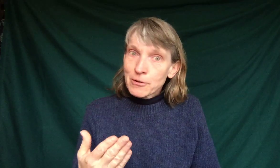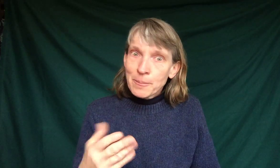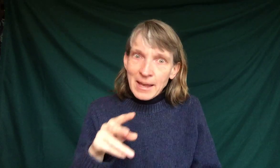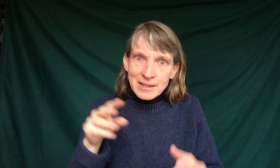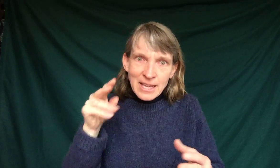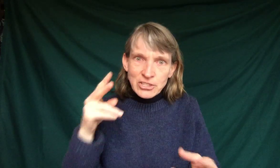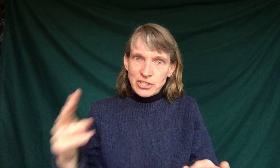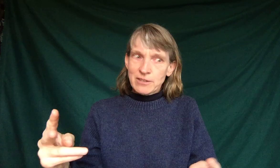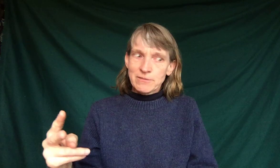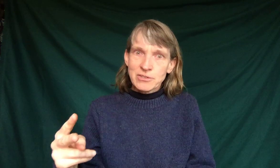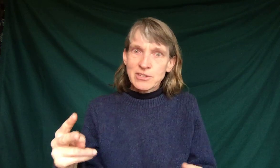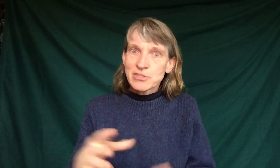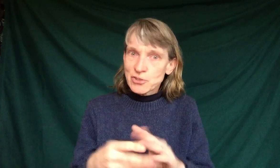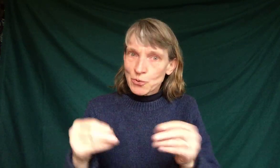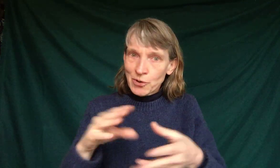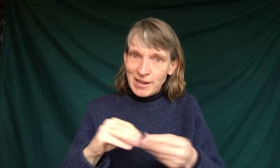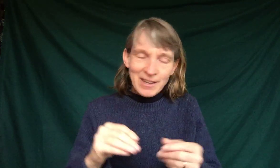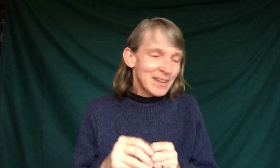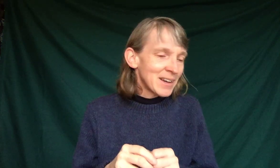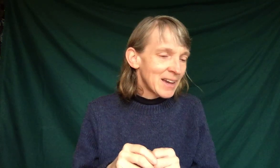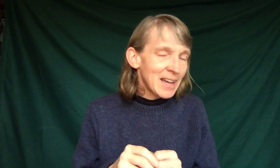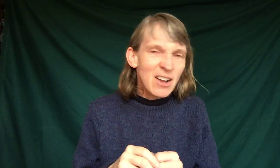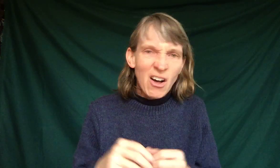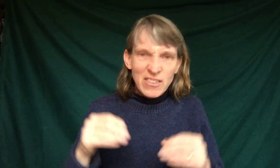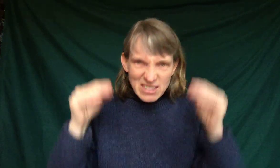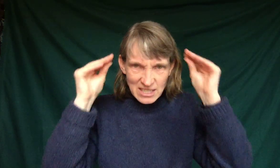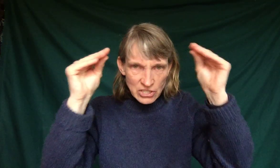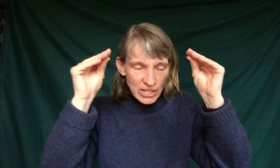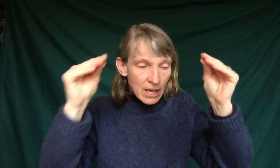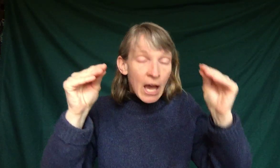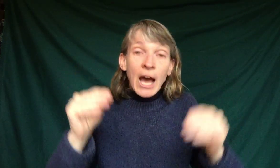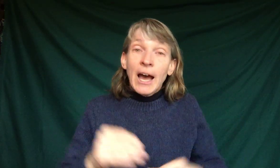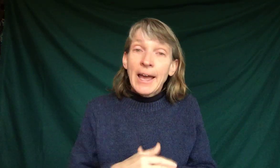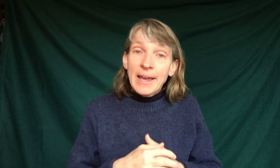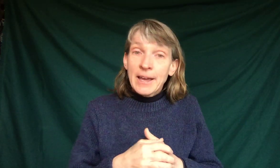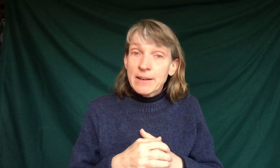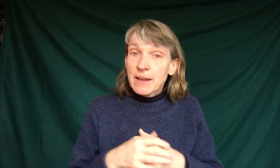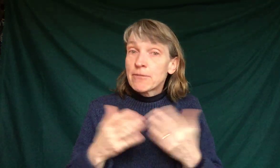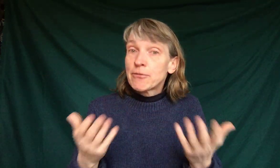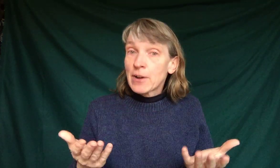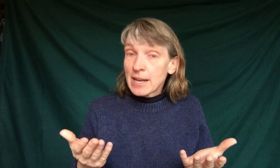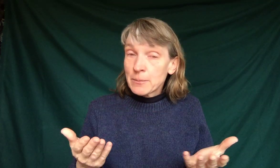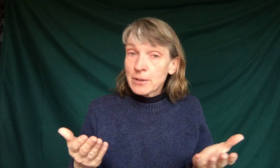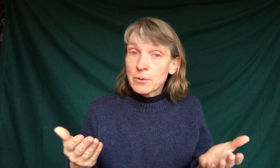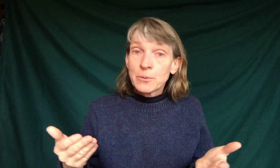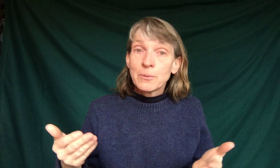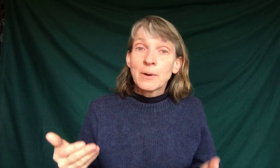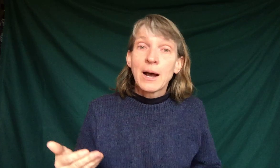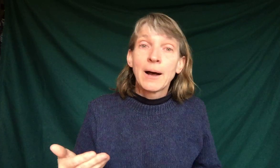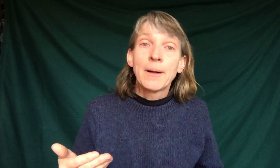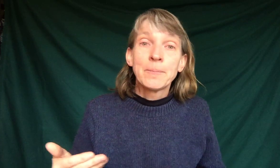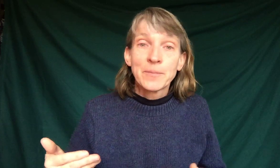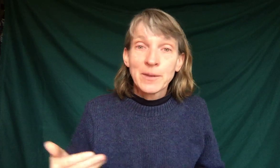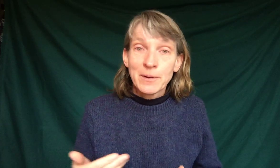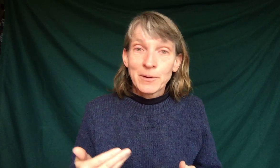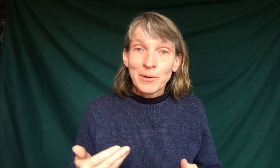paying attention to this story and all this teaching. And for anyone who